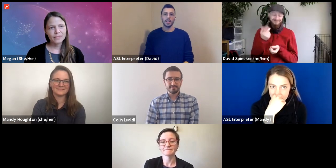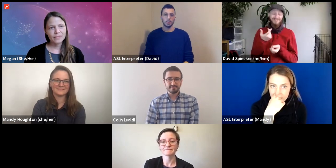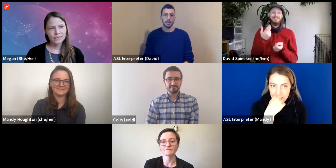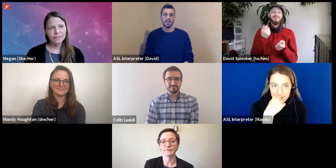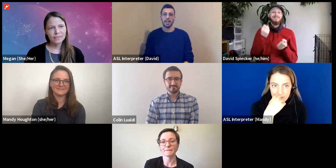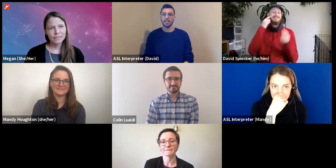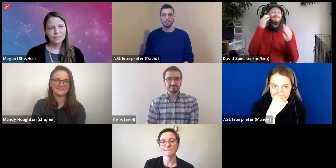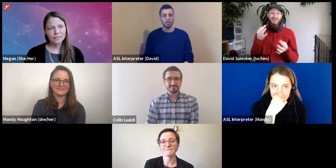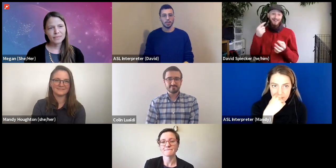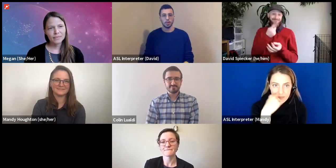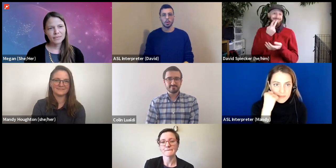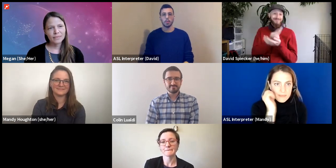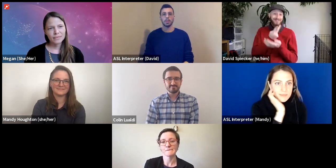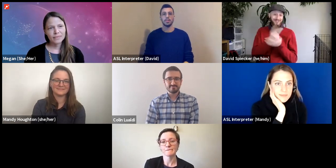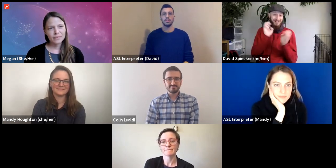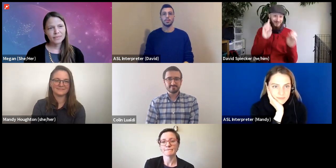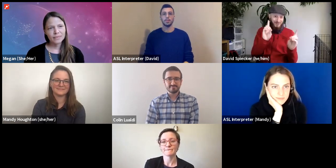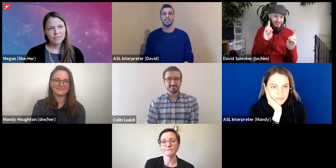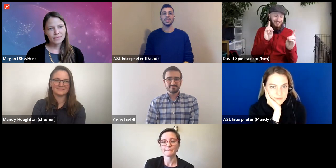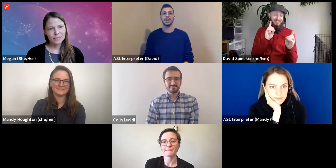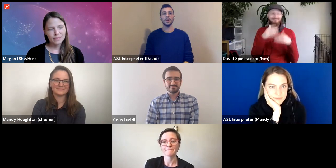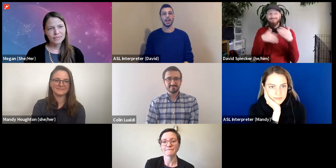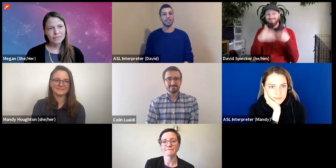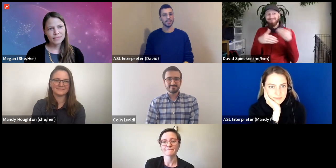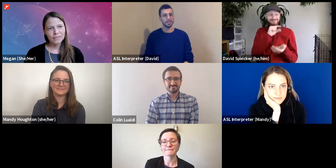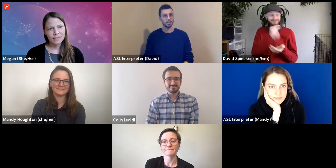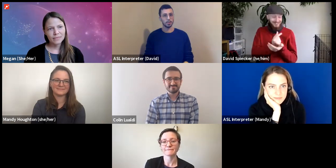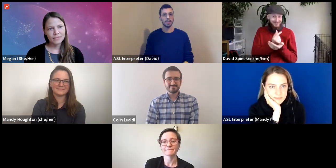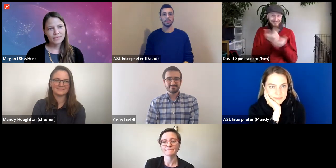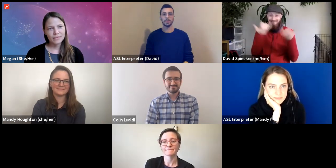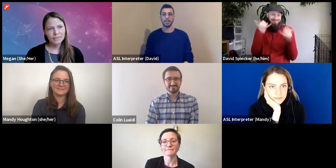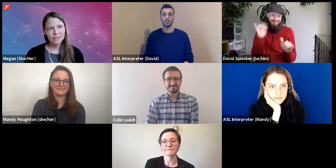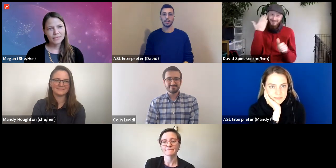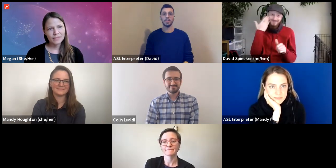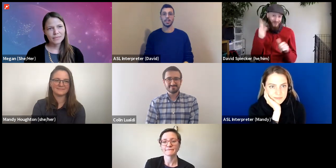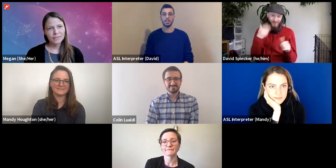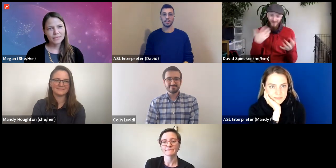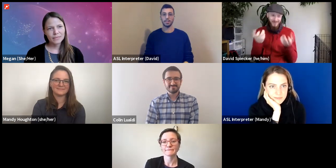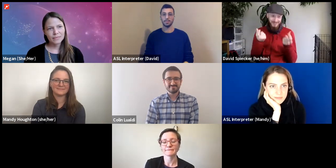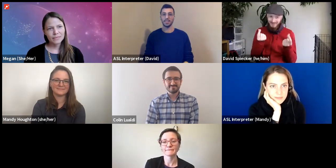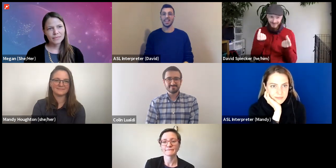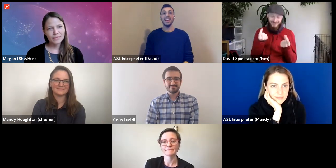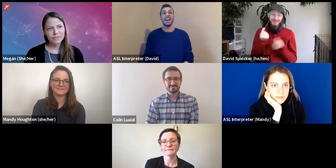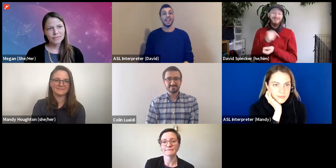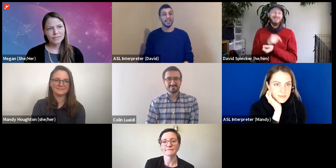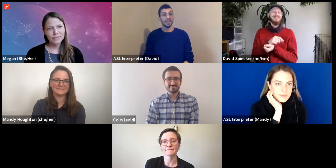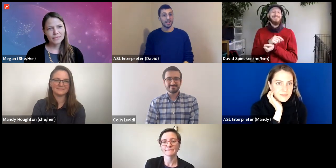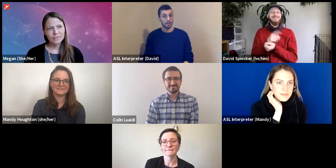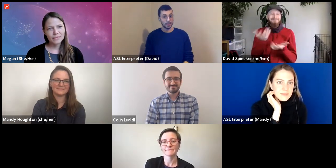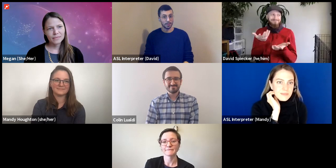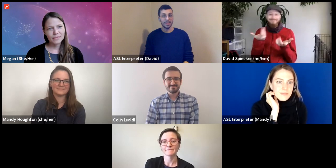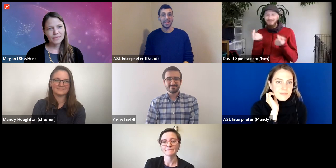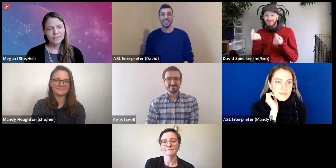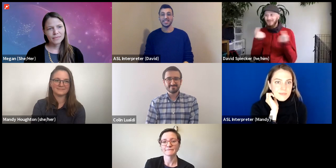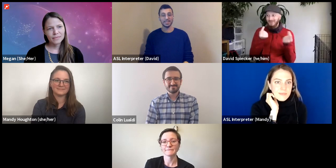After I graduated, I didn't really know what I wanted to do. So I decided to go back for a graduate education. I